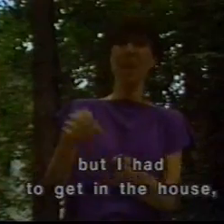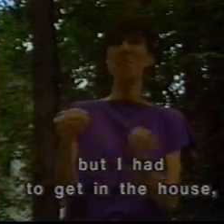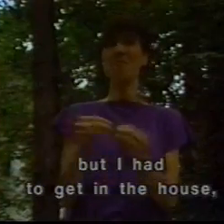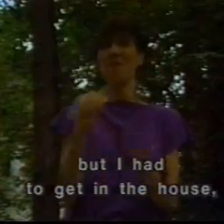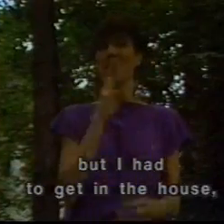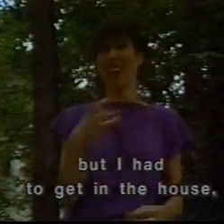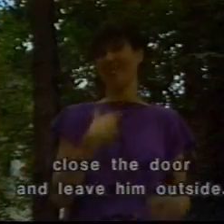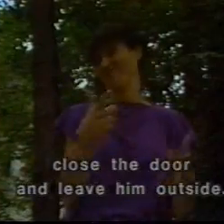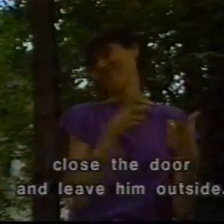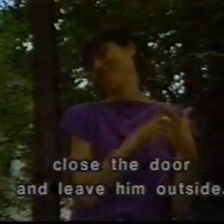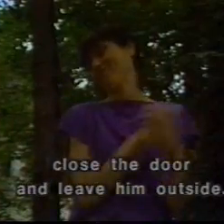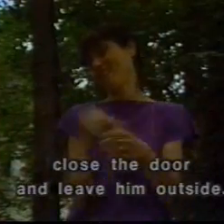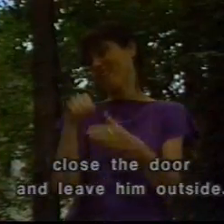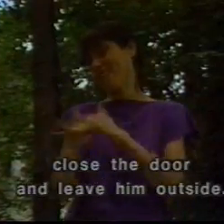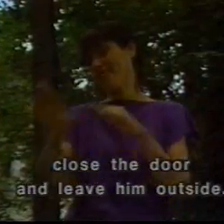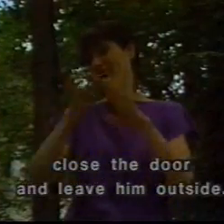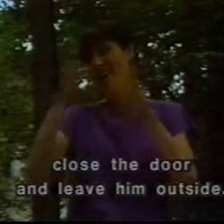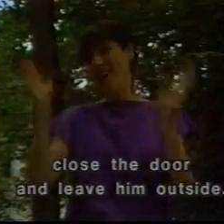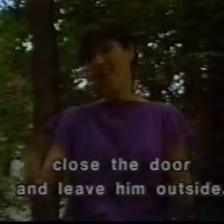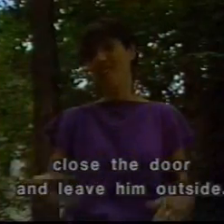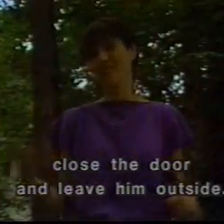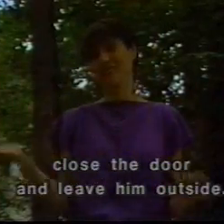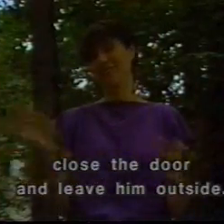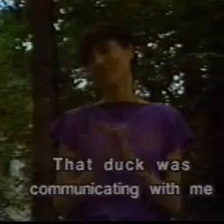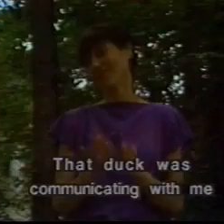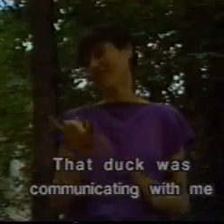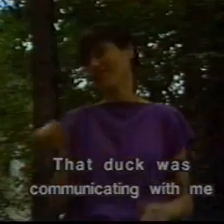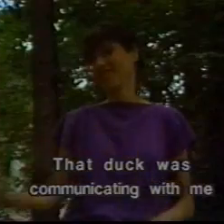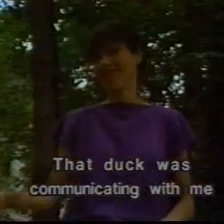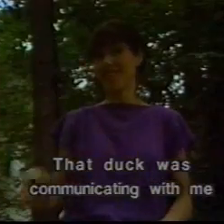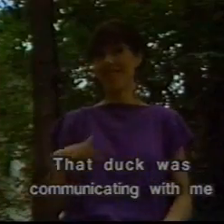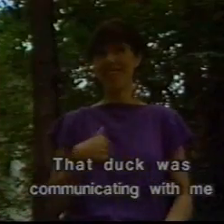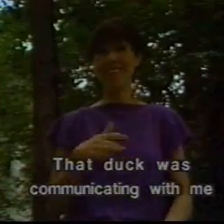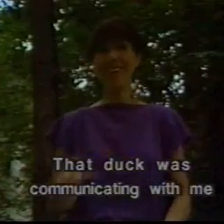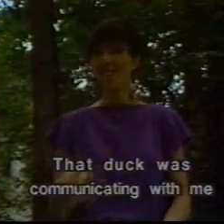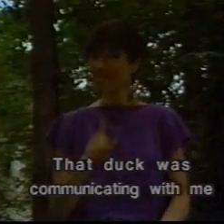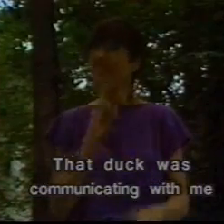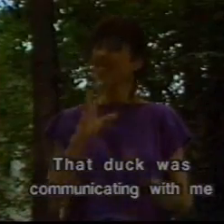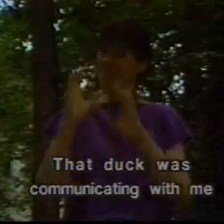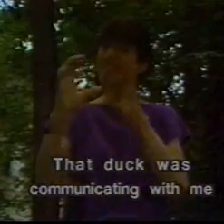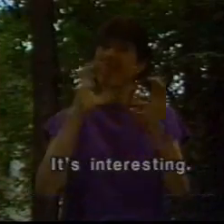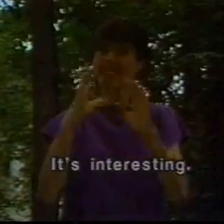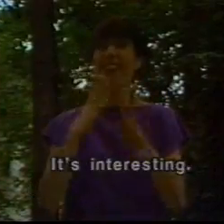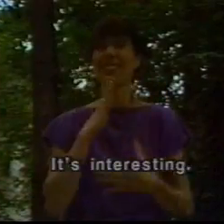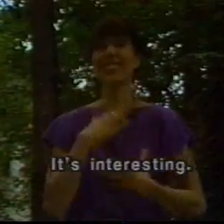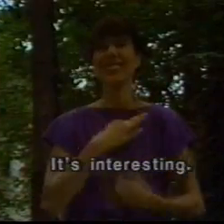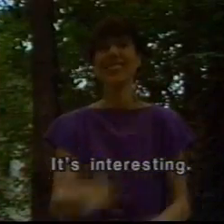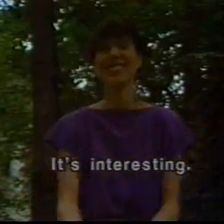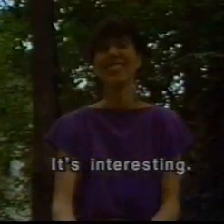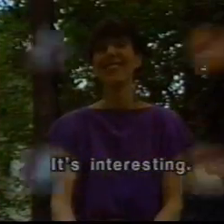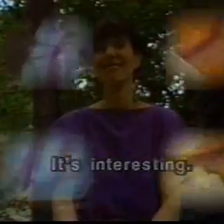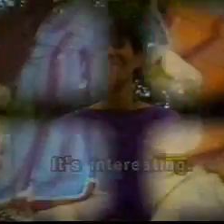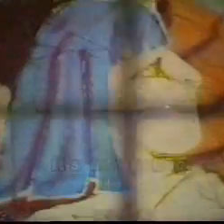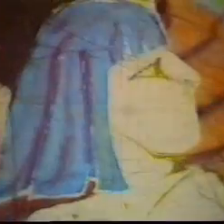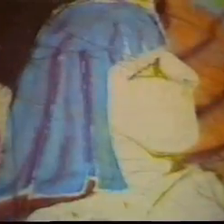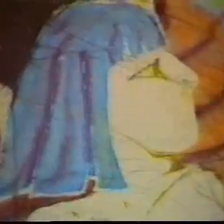house, close the door, and leave him outside. That duck was communicating with me. It's interesting.